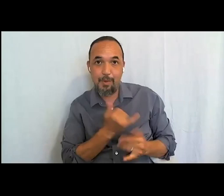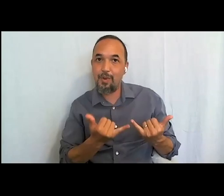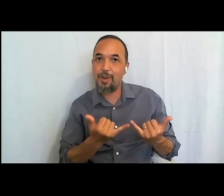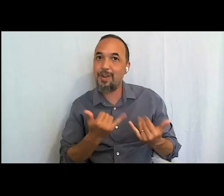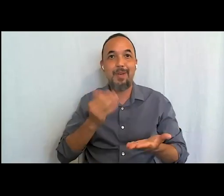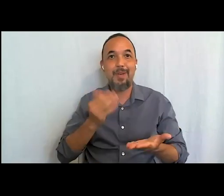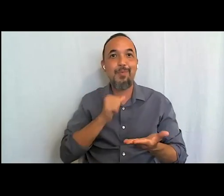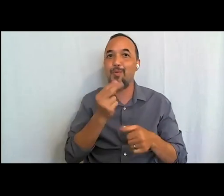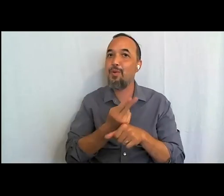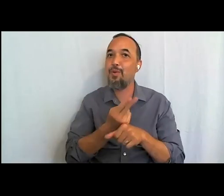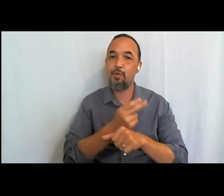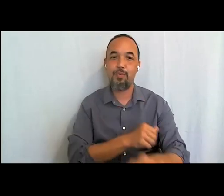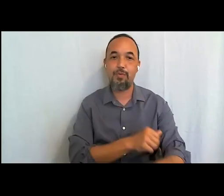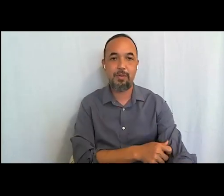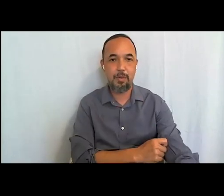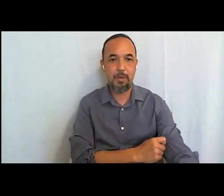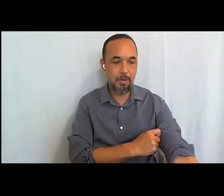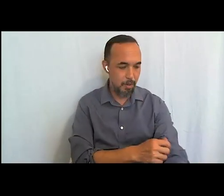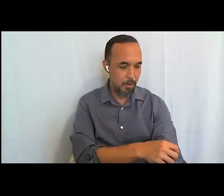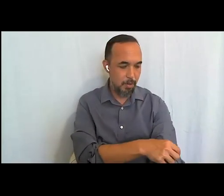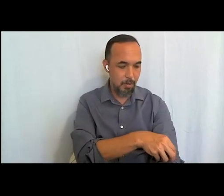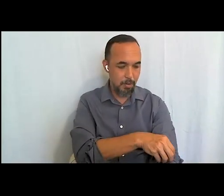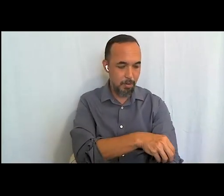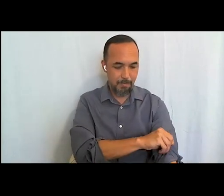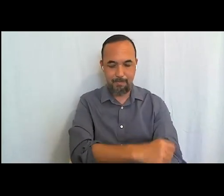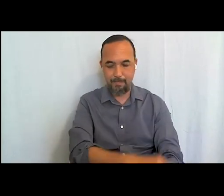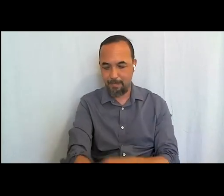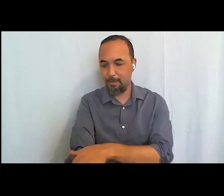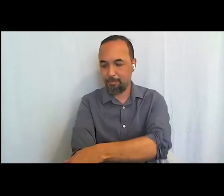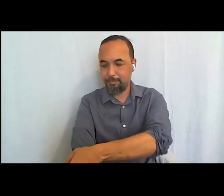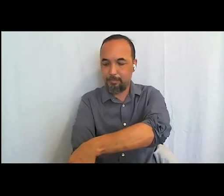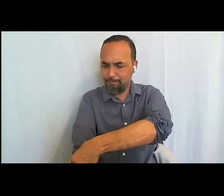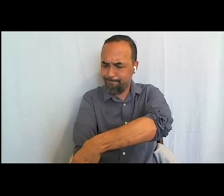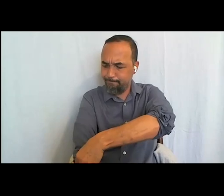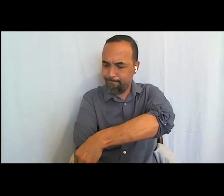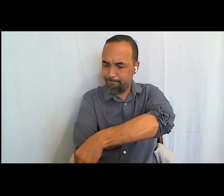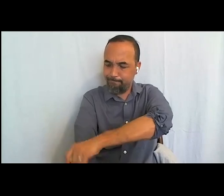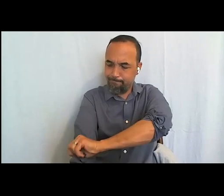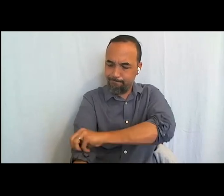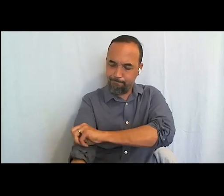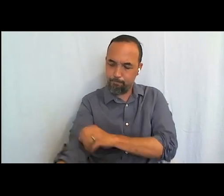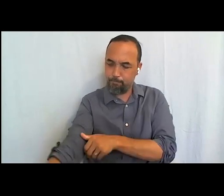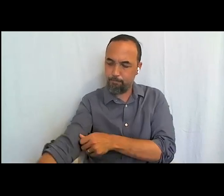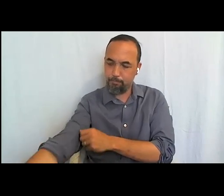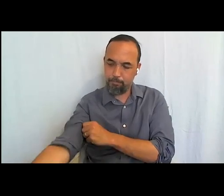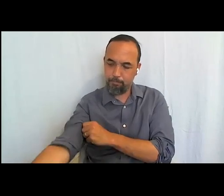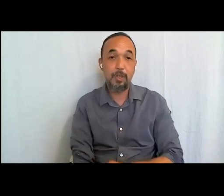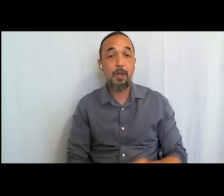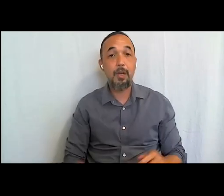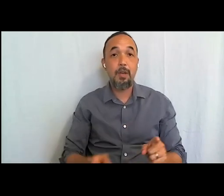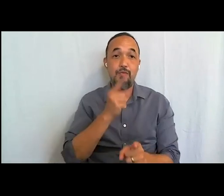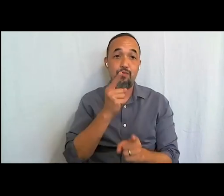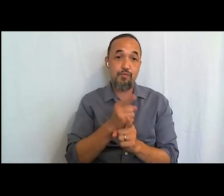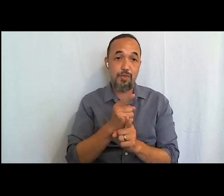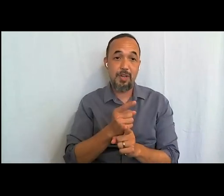Yeah, Ashley says, I forgot to make my post public. And I will say this, communication doesn't have to be, you can